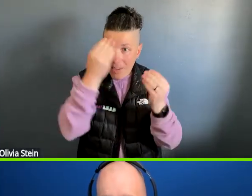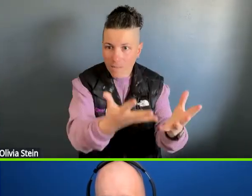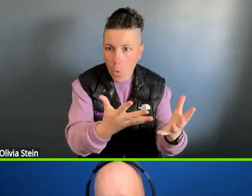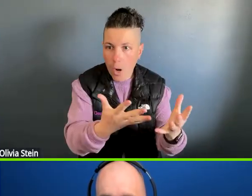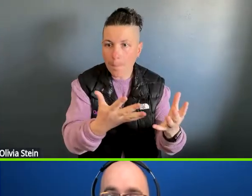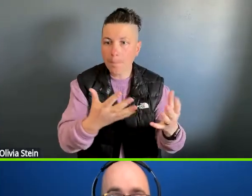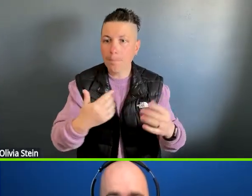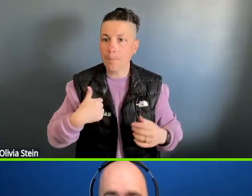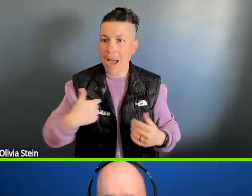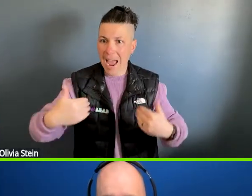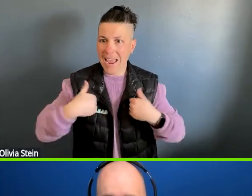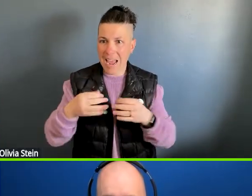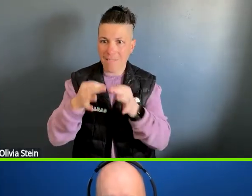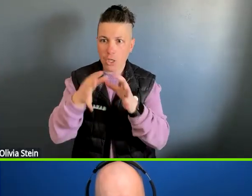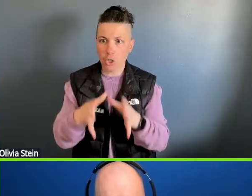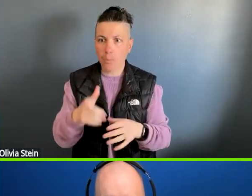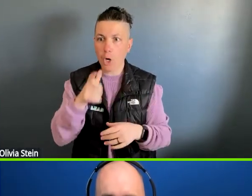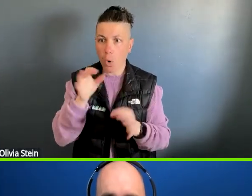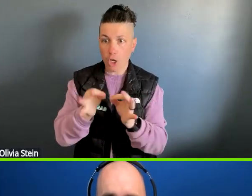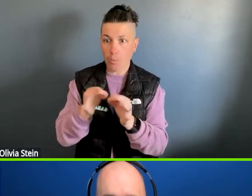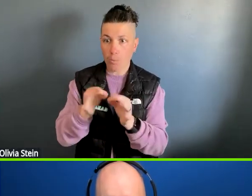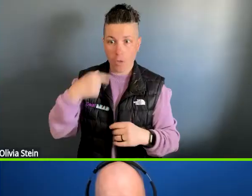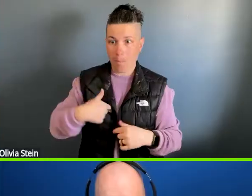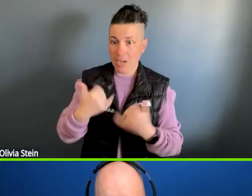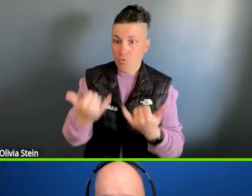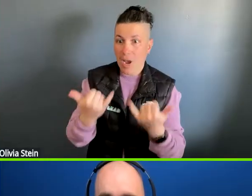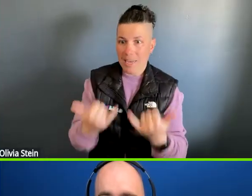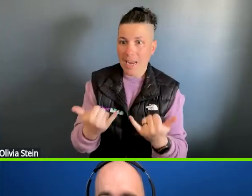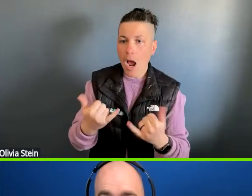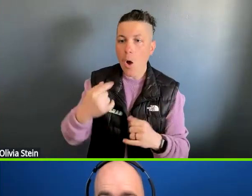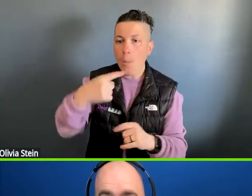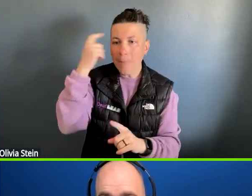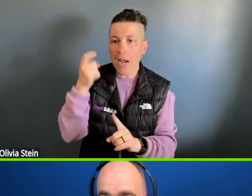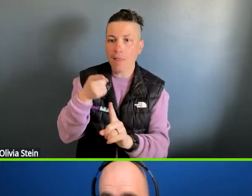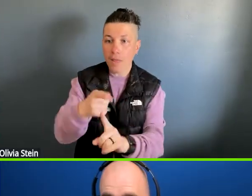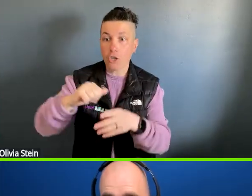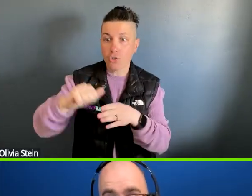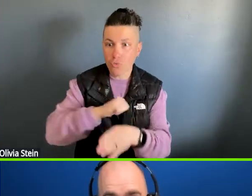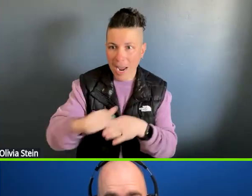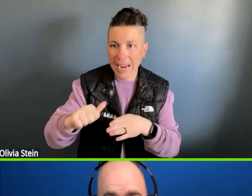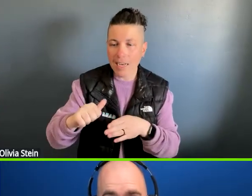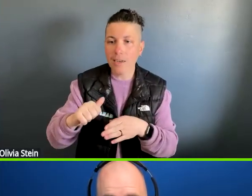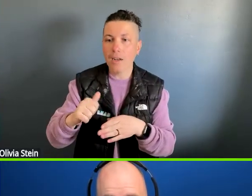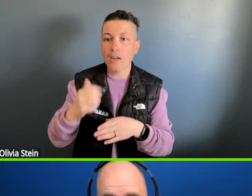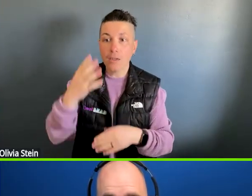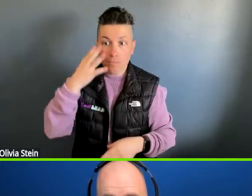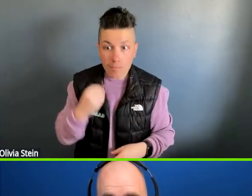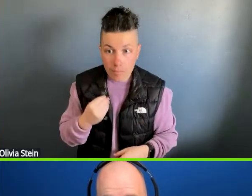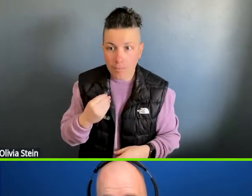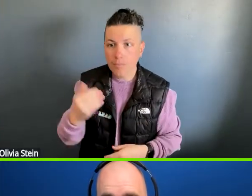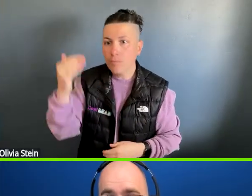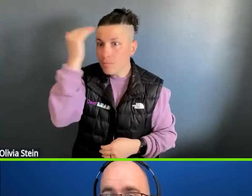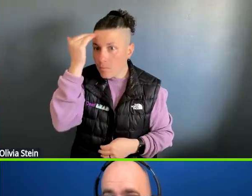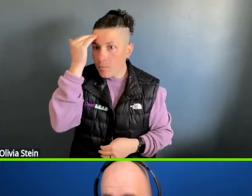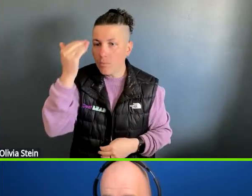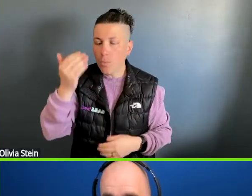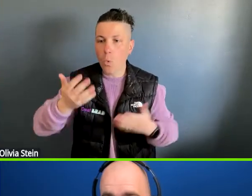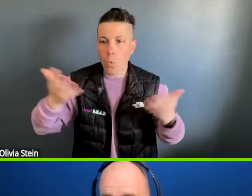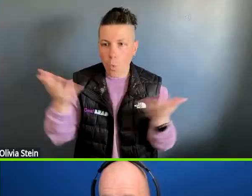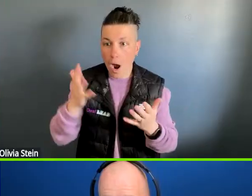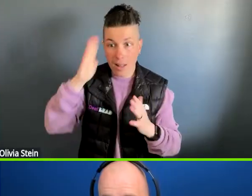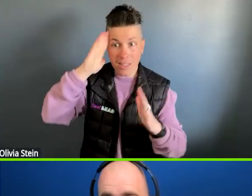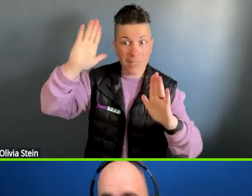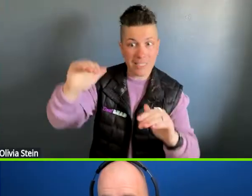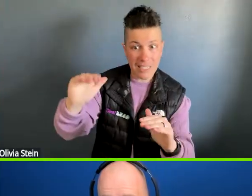at DEAFLEAD. They are trained in trauma. They're trauma informed. We do have an interpreter. The interpreter who's training for me right now is trained